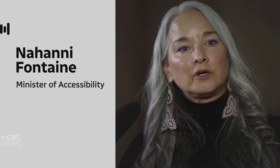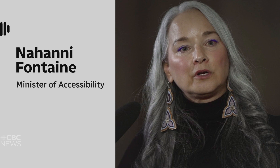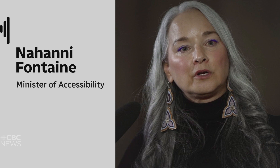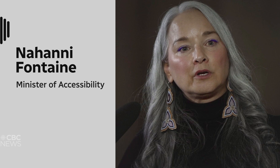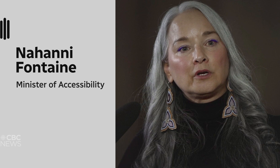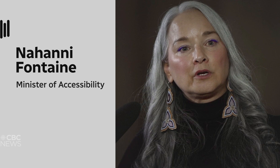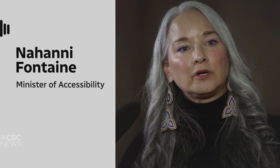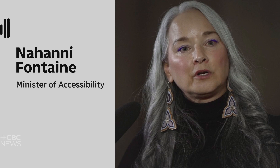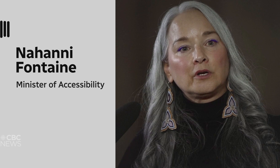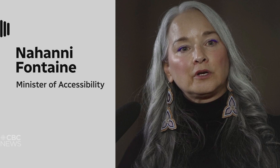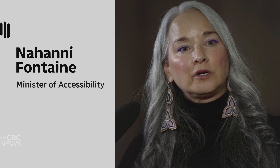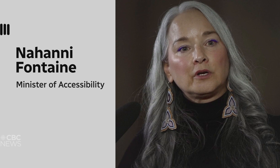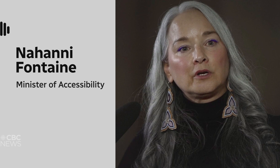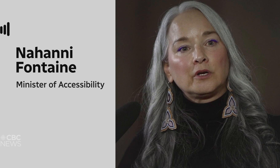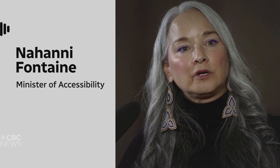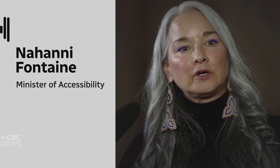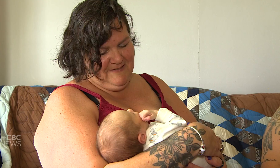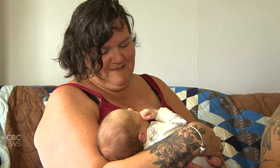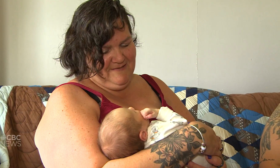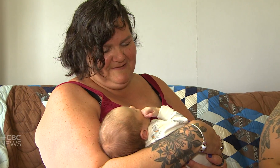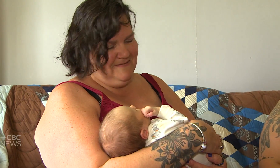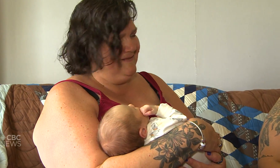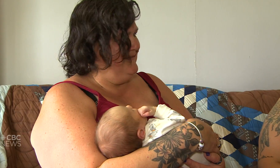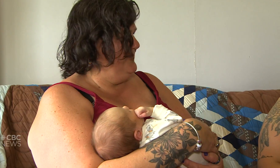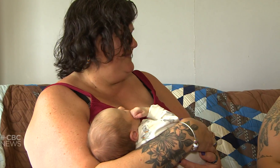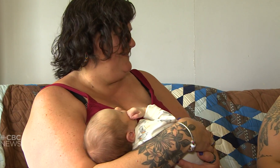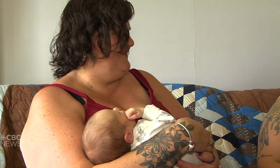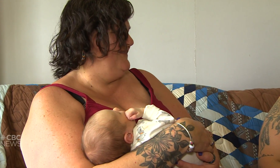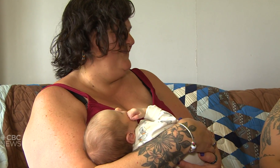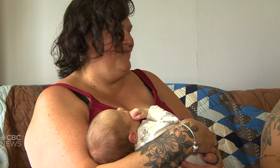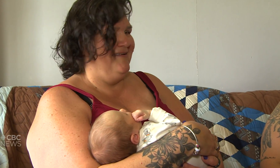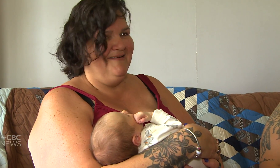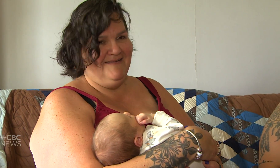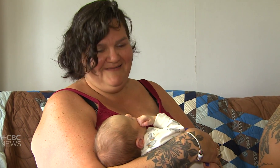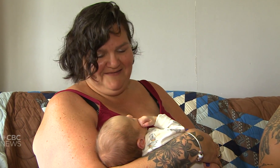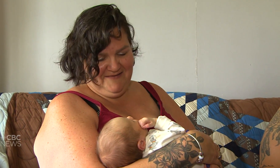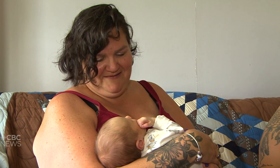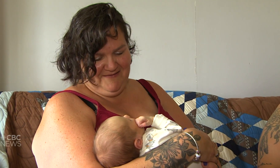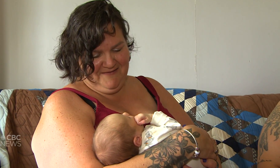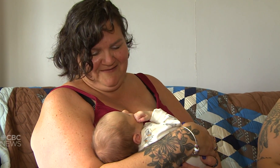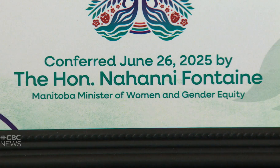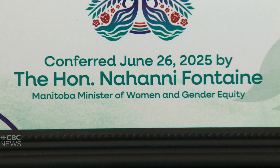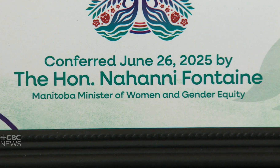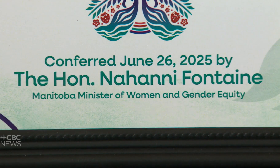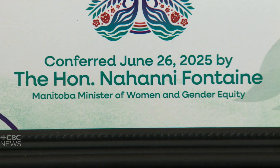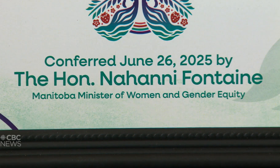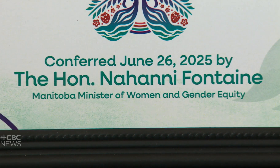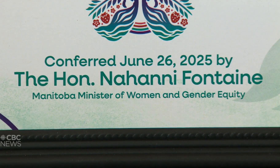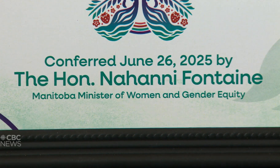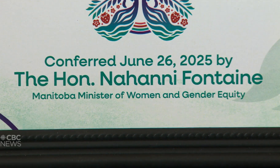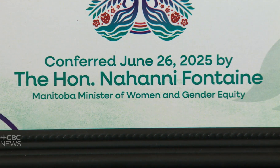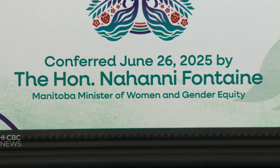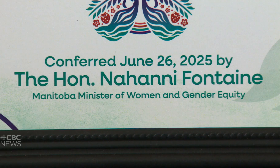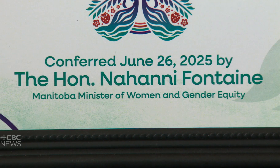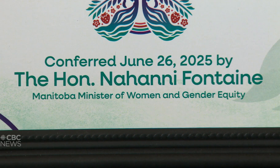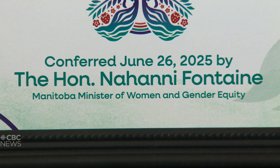I feel horrible. Osher says she hopes Fontaine learns from her mistakes, whether she keeps the